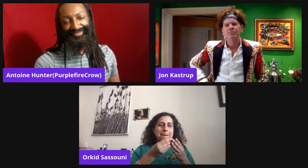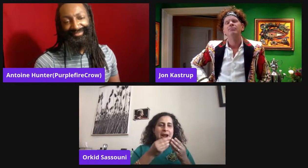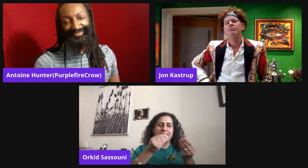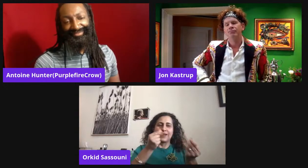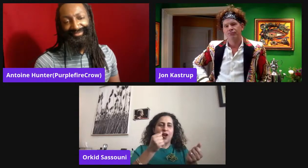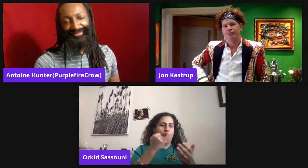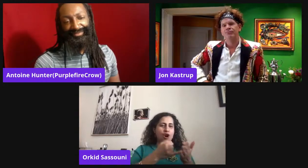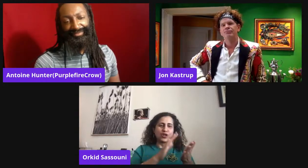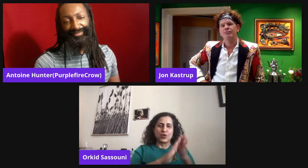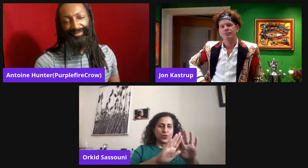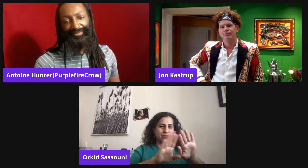to love.